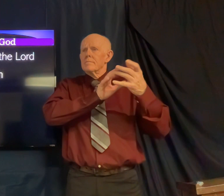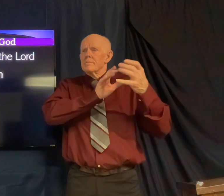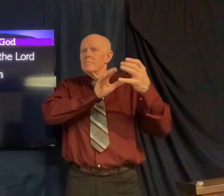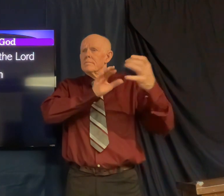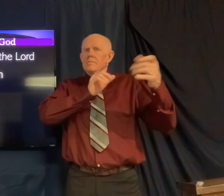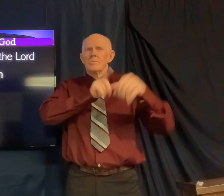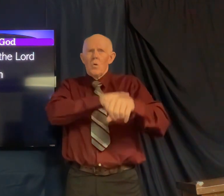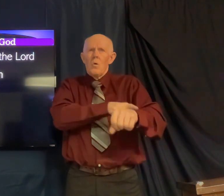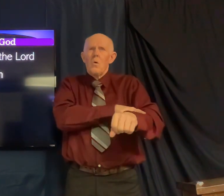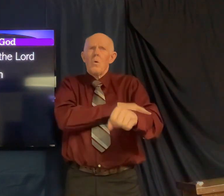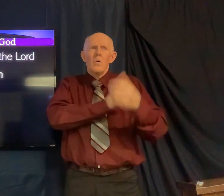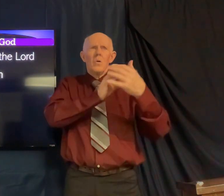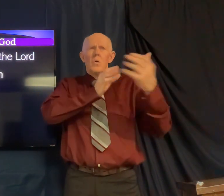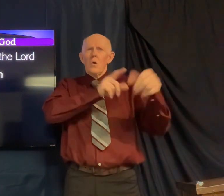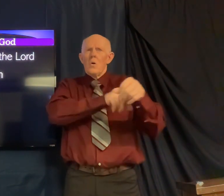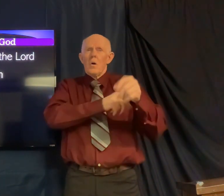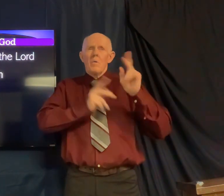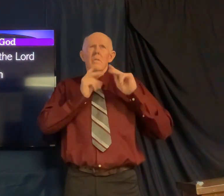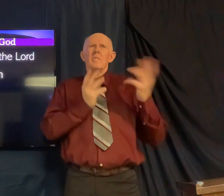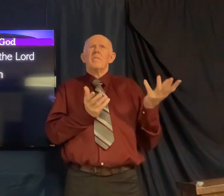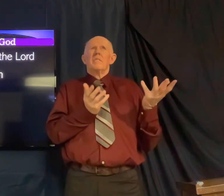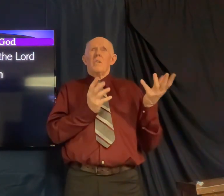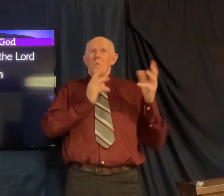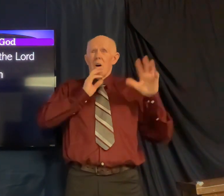ark, and it took Noah a long time,